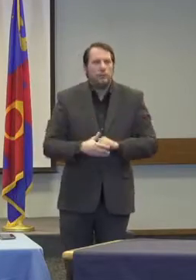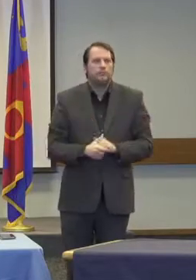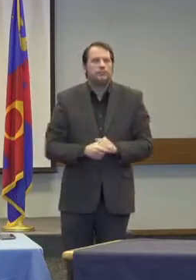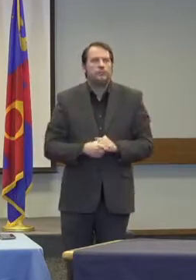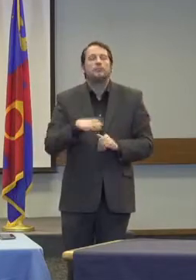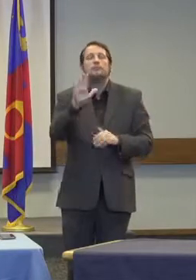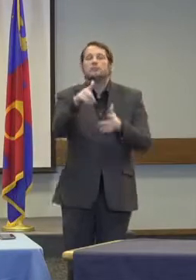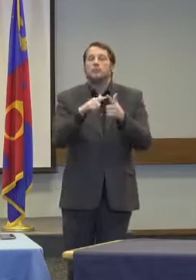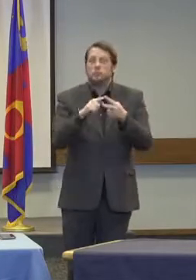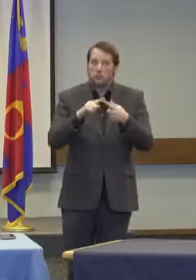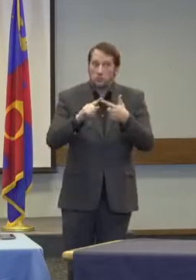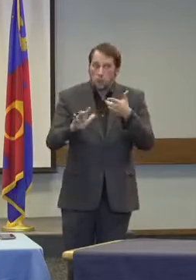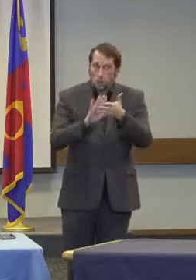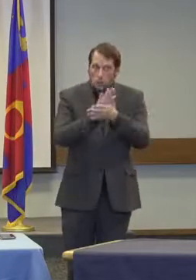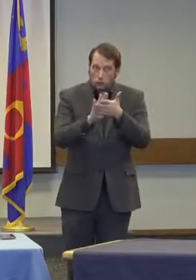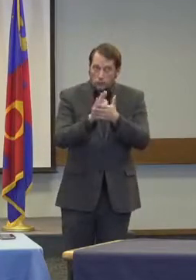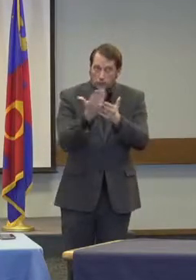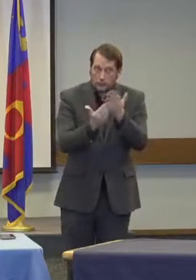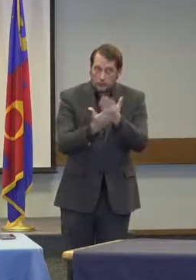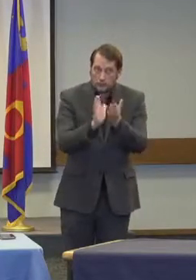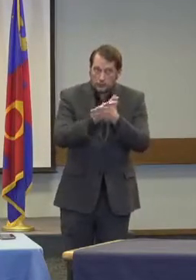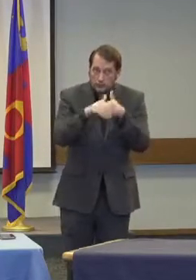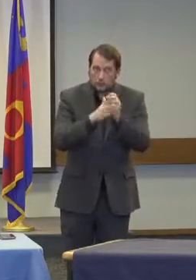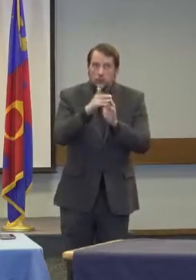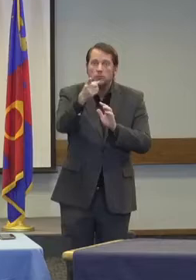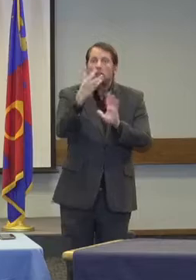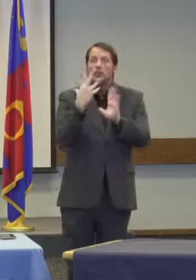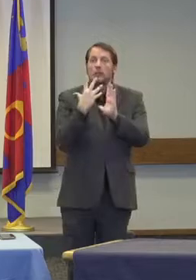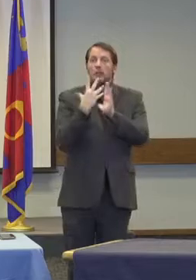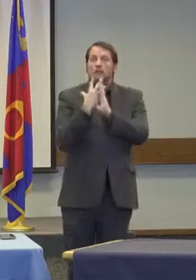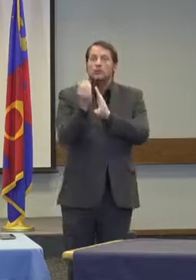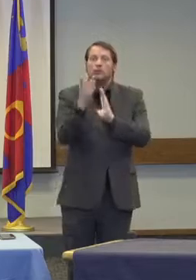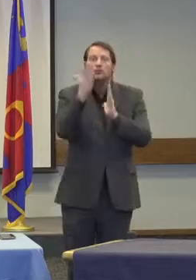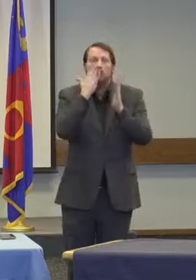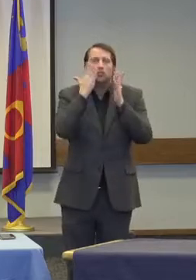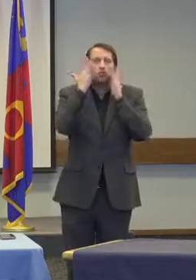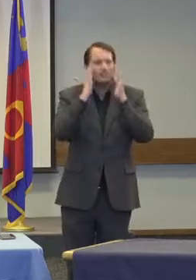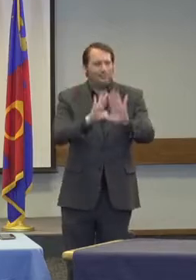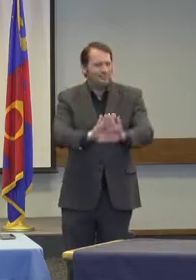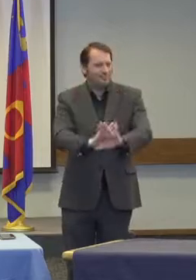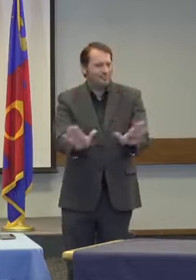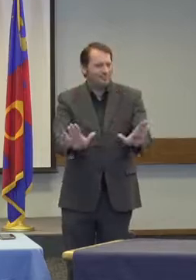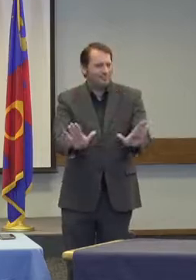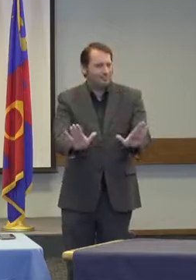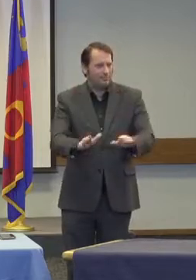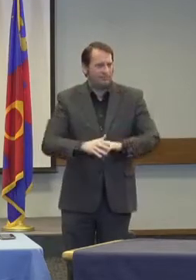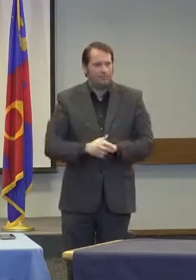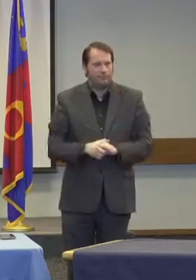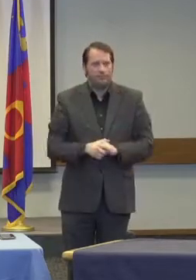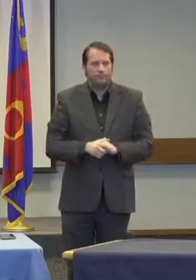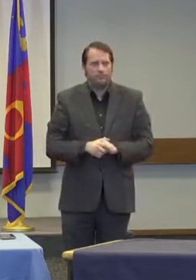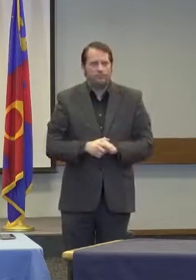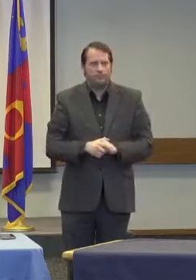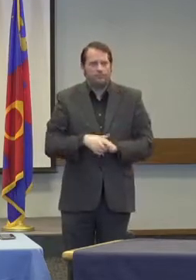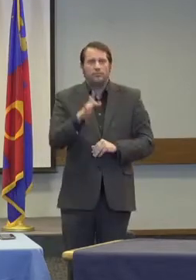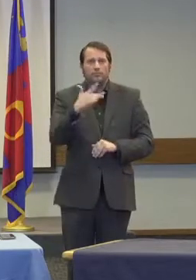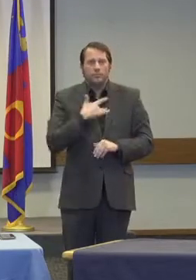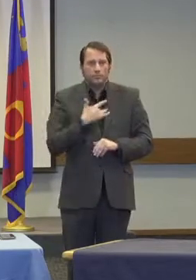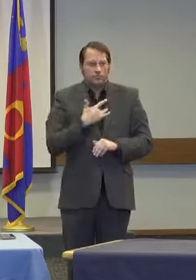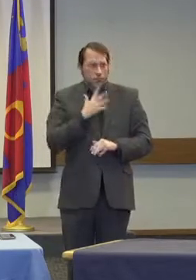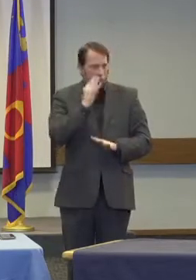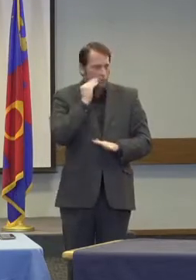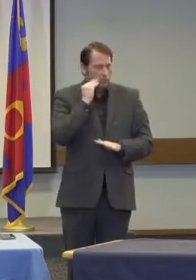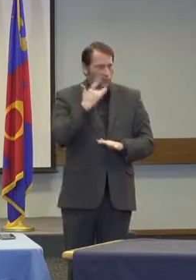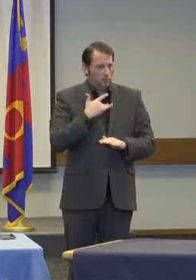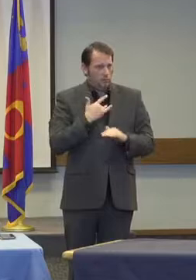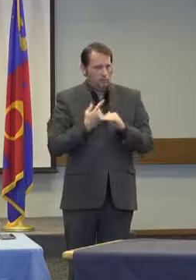you're out, and touch them as little as possible. If you feel sick, self-quarantine. And I'll add that I don't know if the